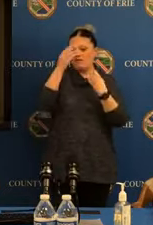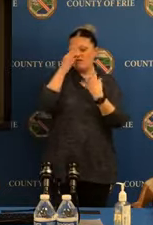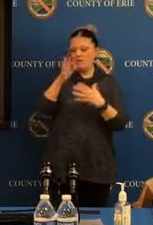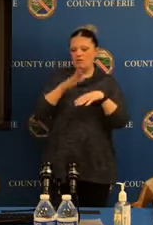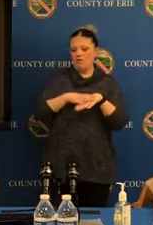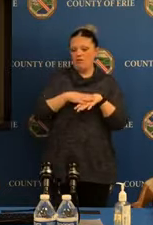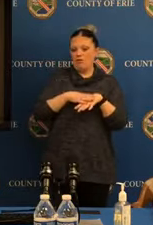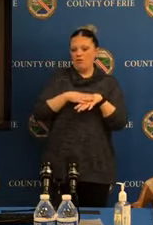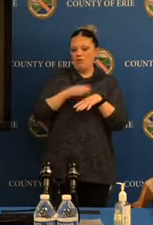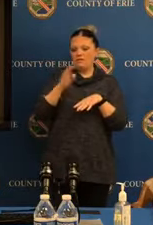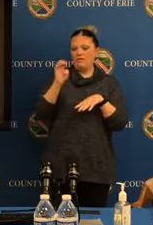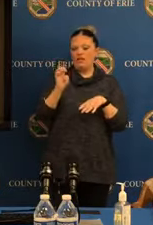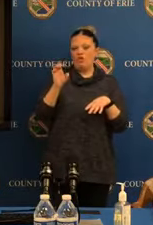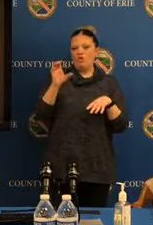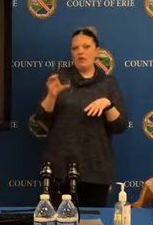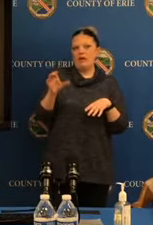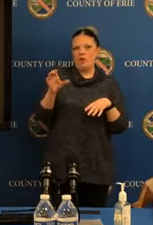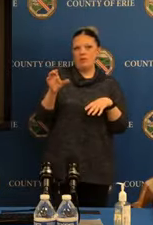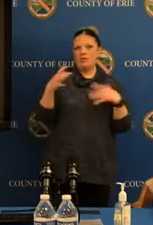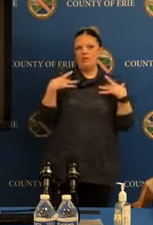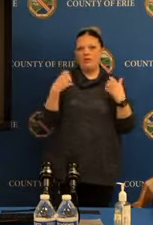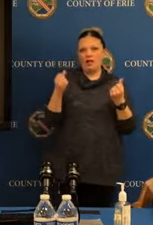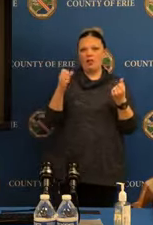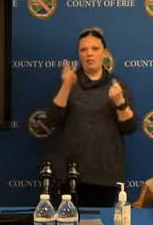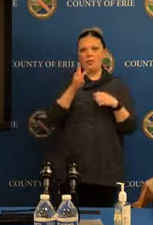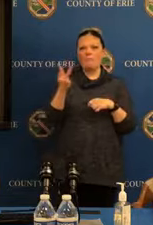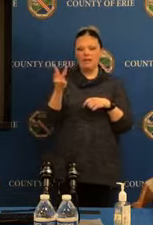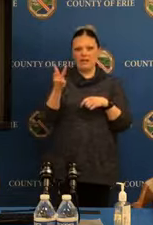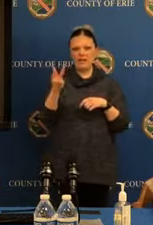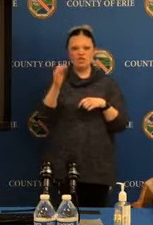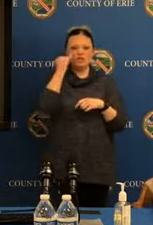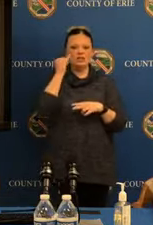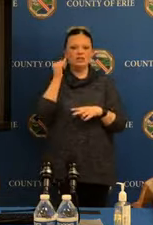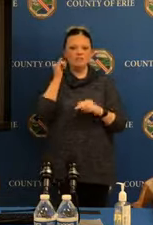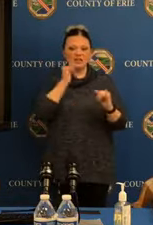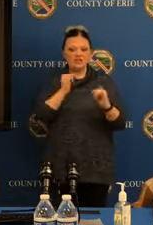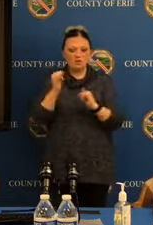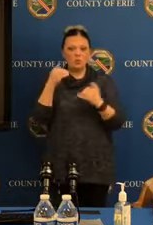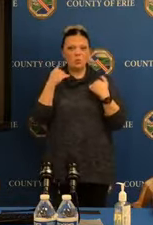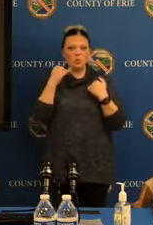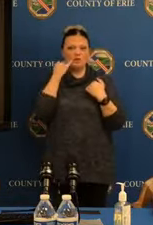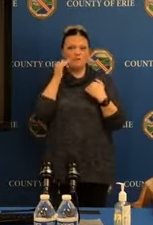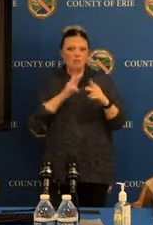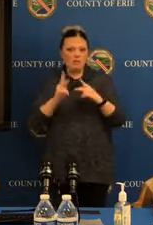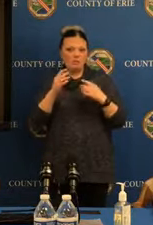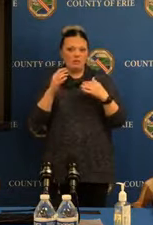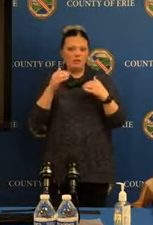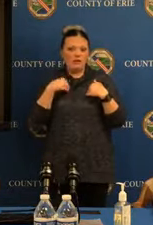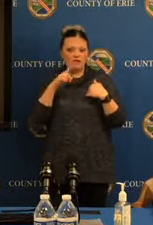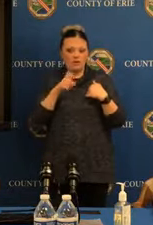Health site webpage. And if individuals have questions, again, they can call